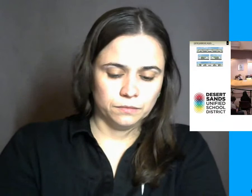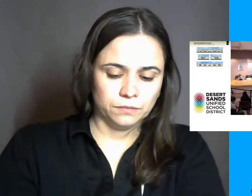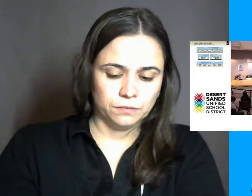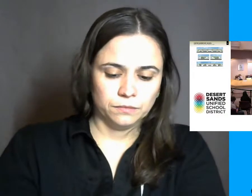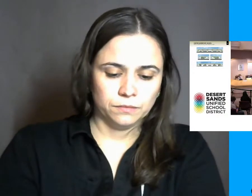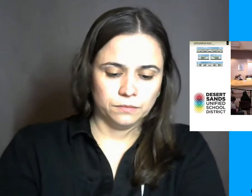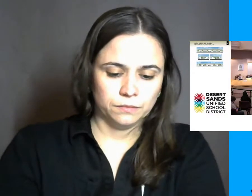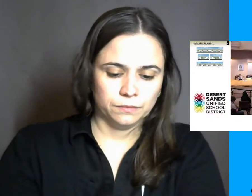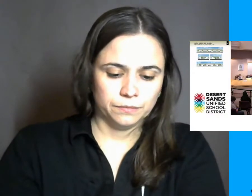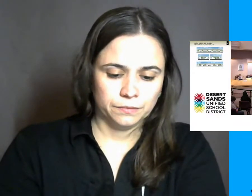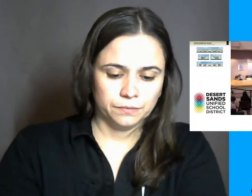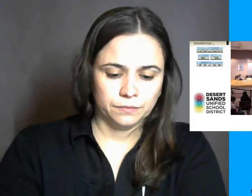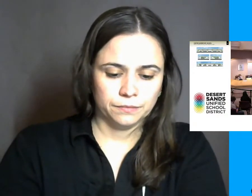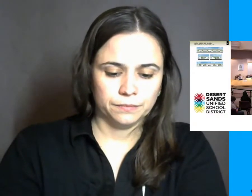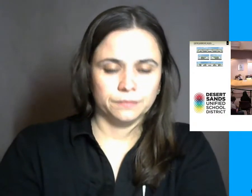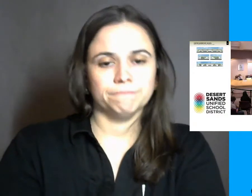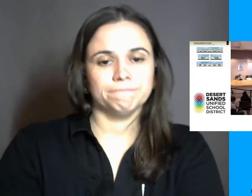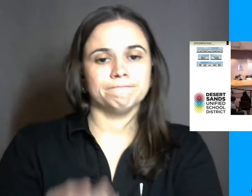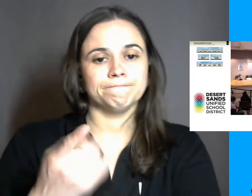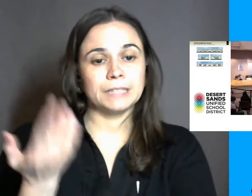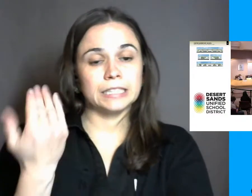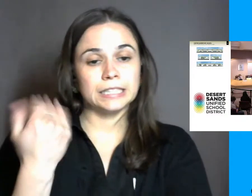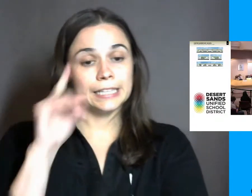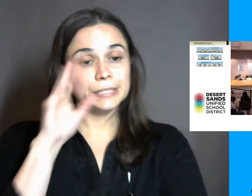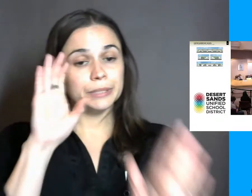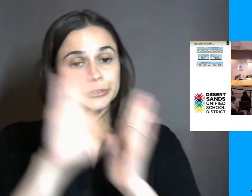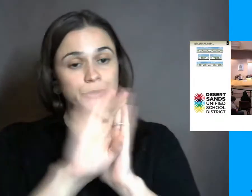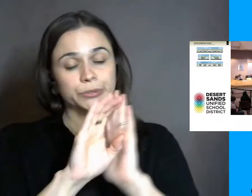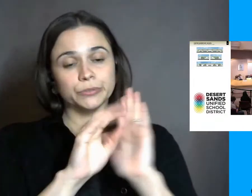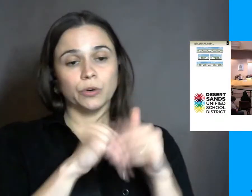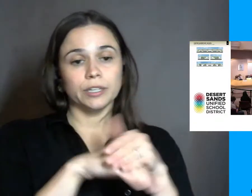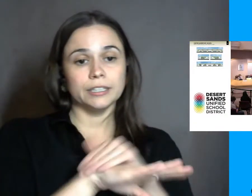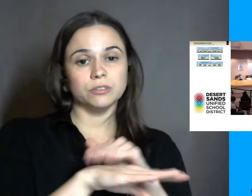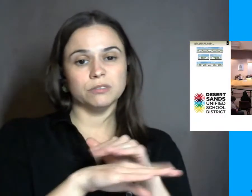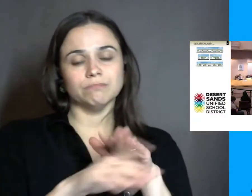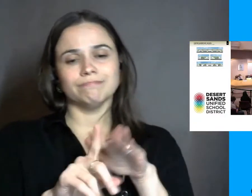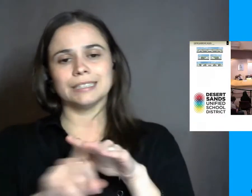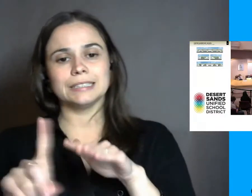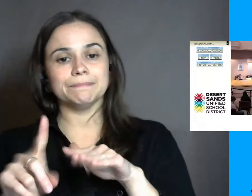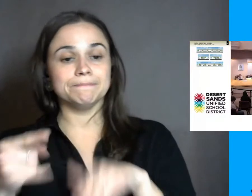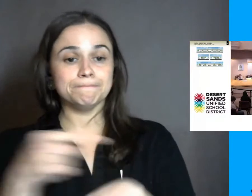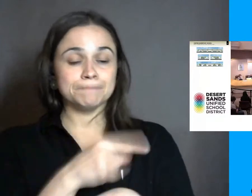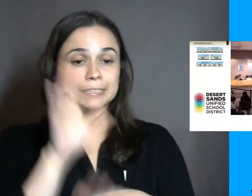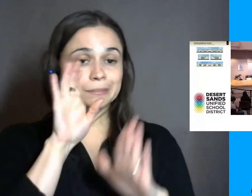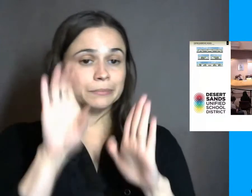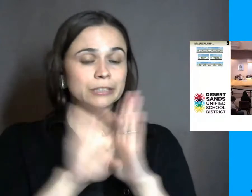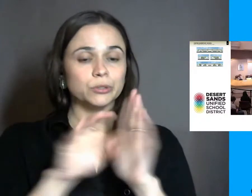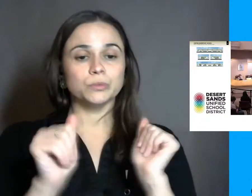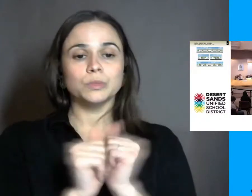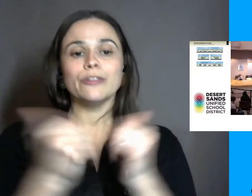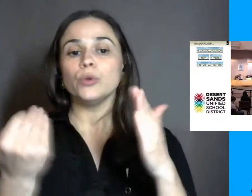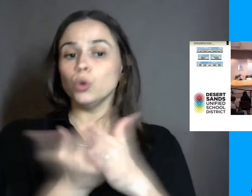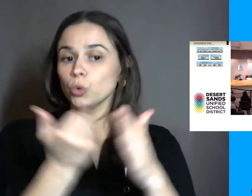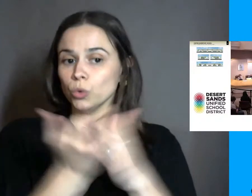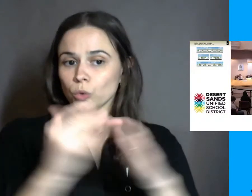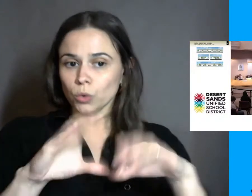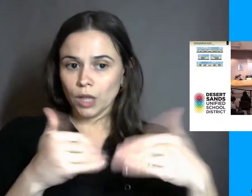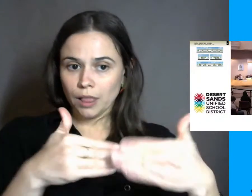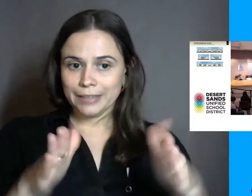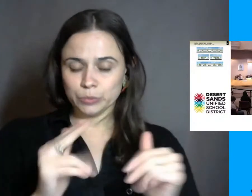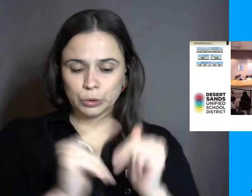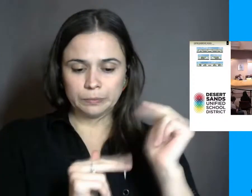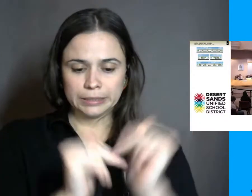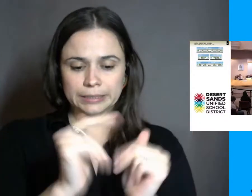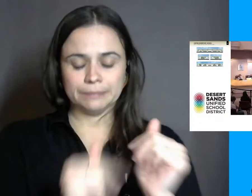So there's some perspectives of the new classroom building. Oh, that's going to be over on the east side of the campus to replace